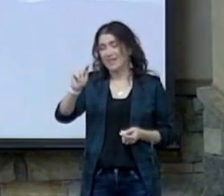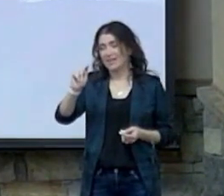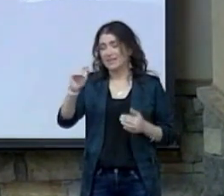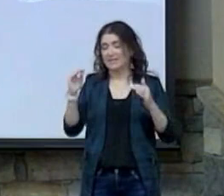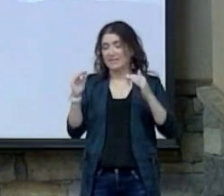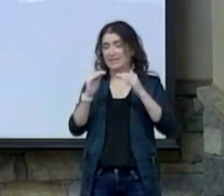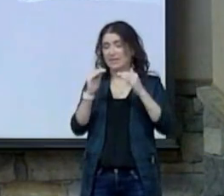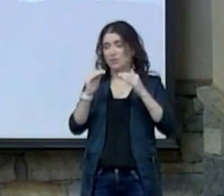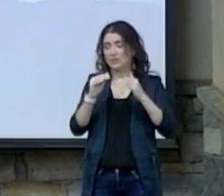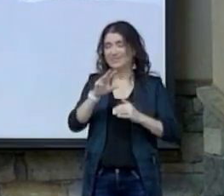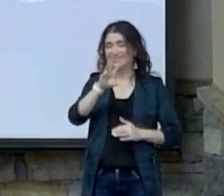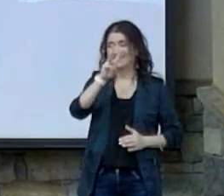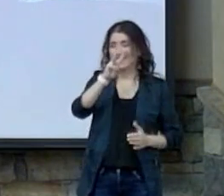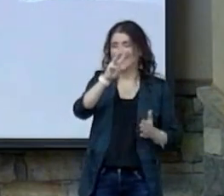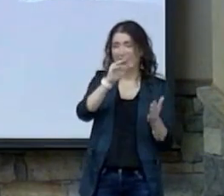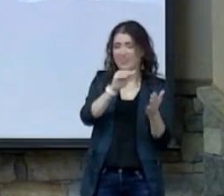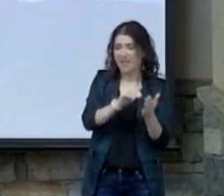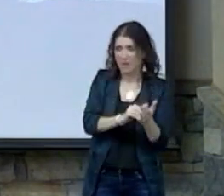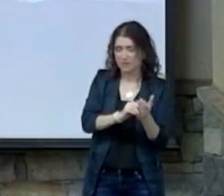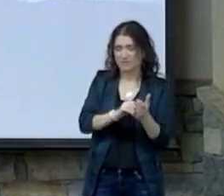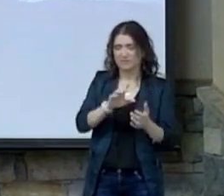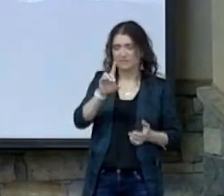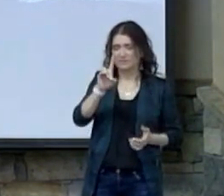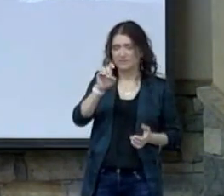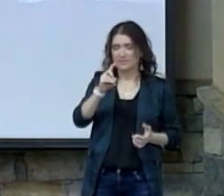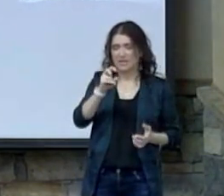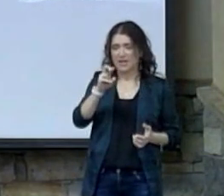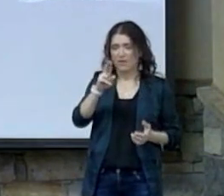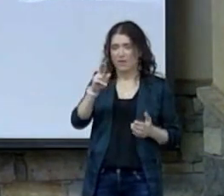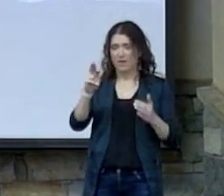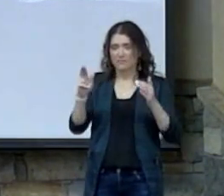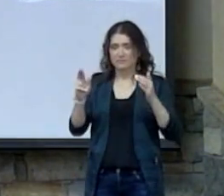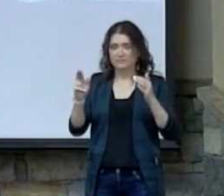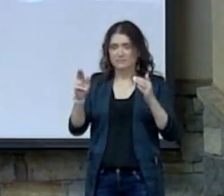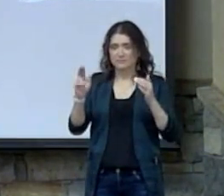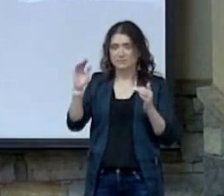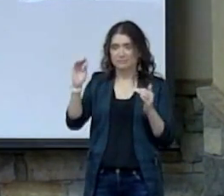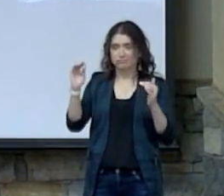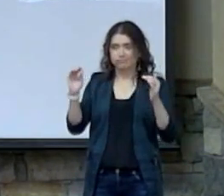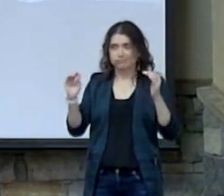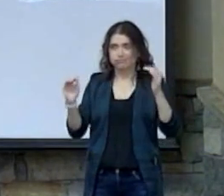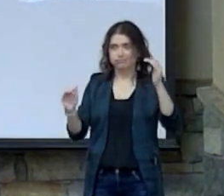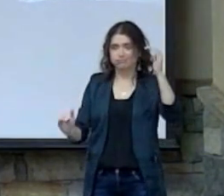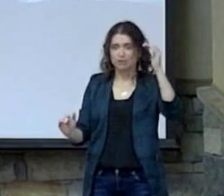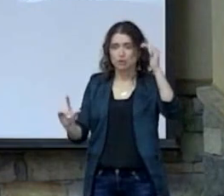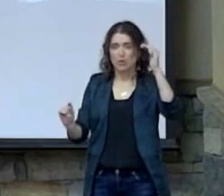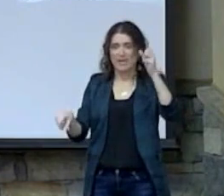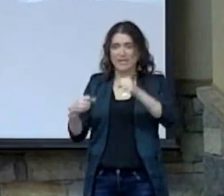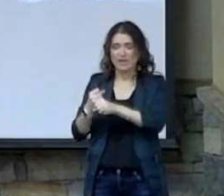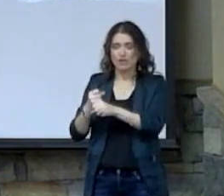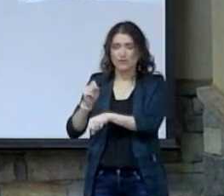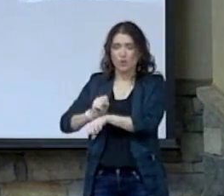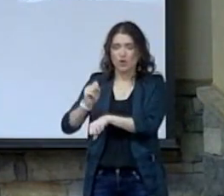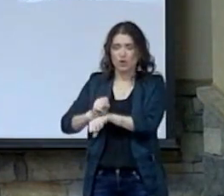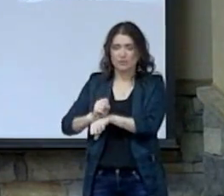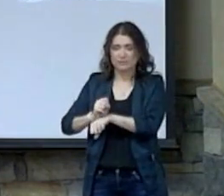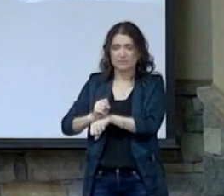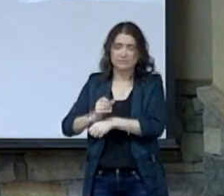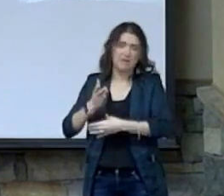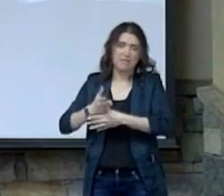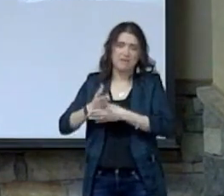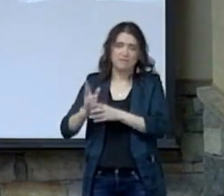to 6,000 denarii, roughly 20 years worth of work by the average